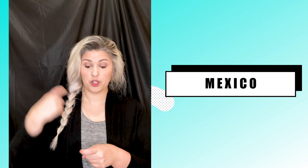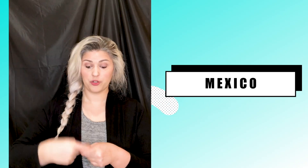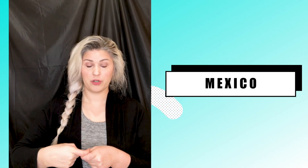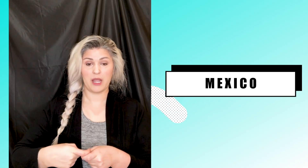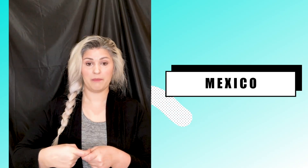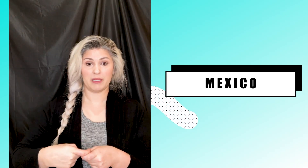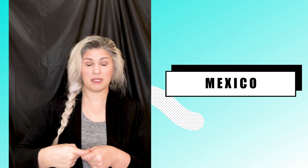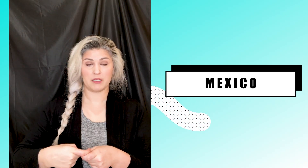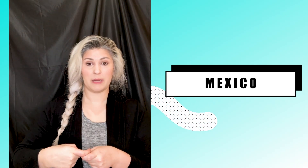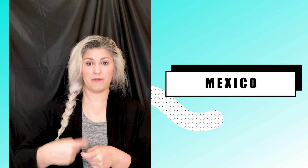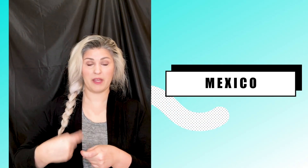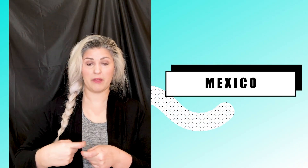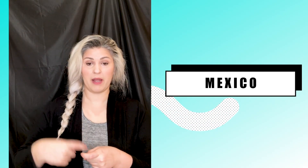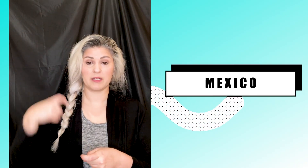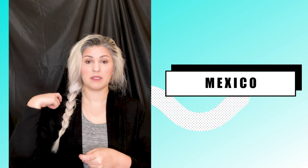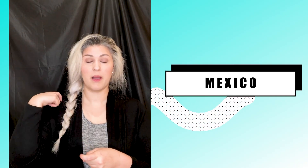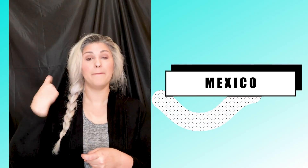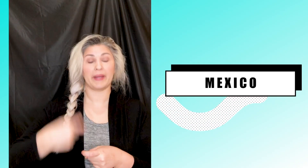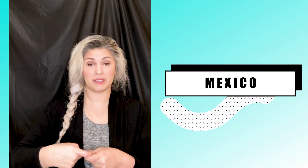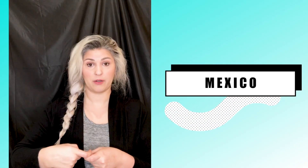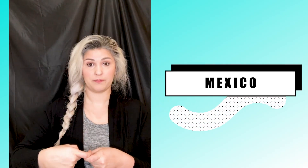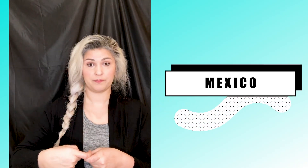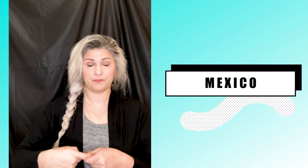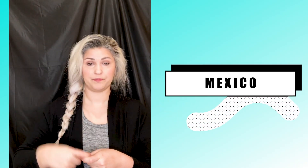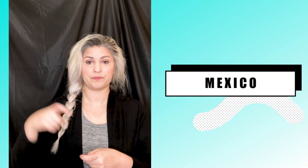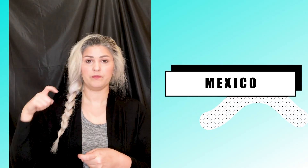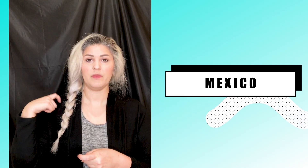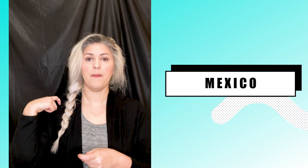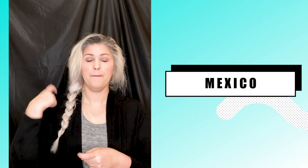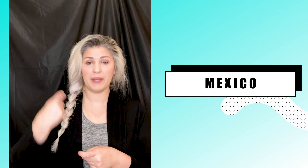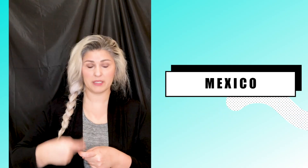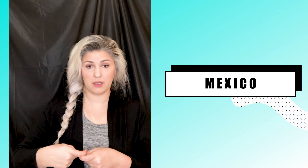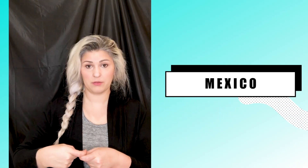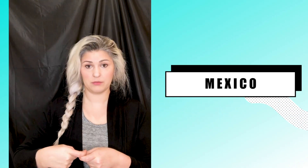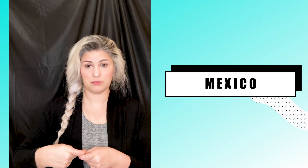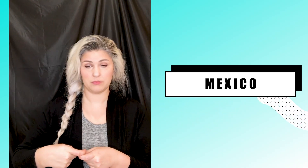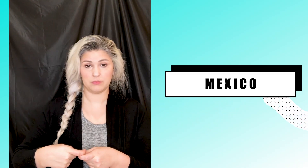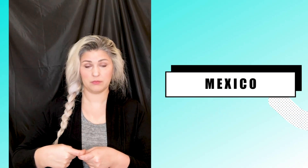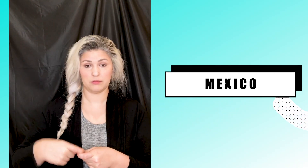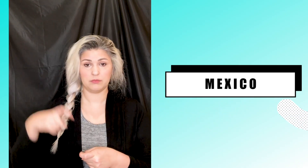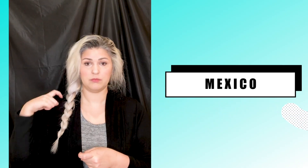from my shoulder and place it on top of the other X. Mexico. Mexico.